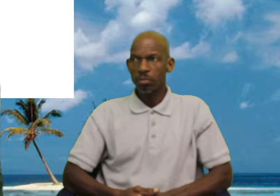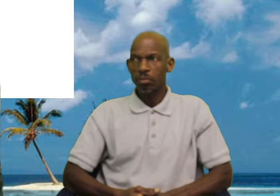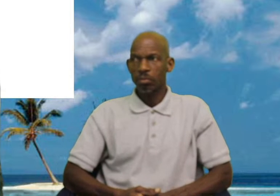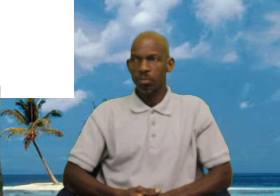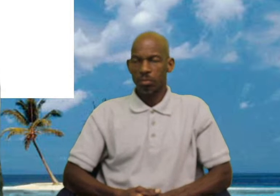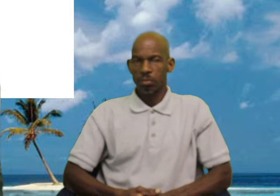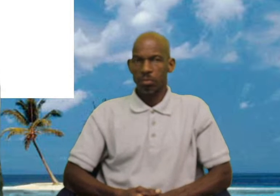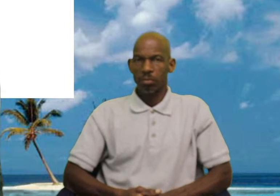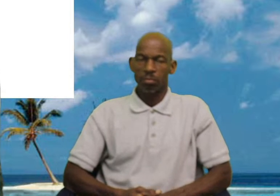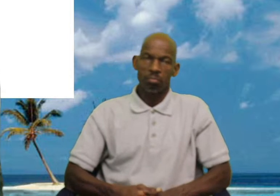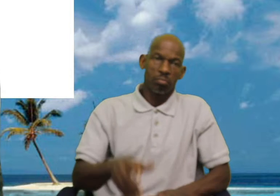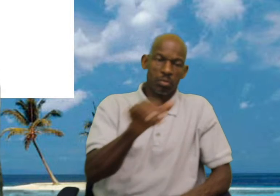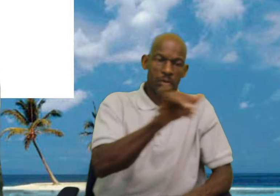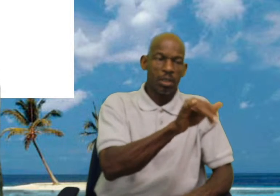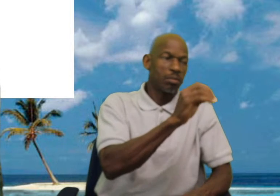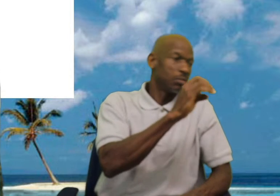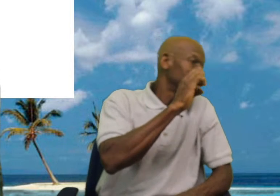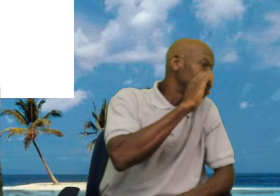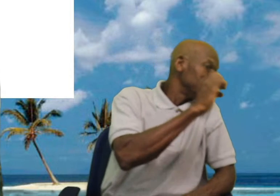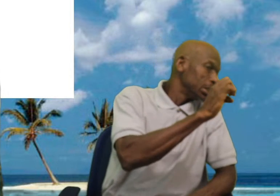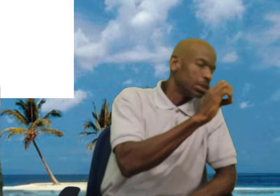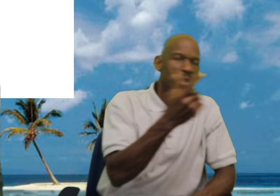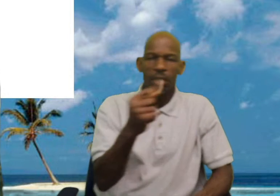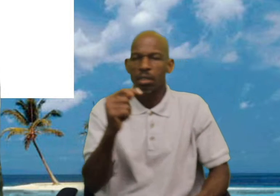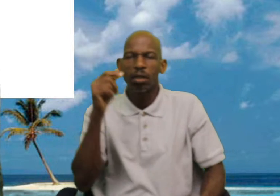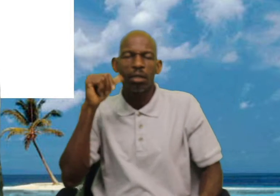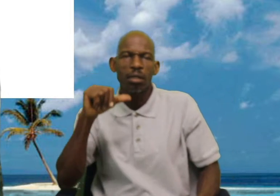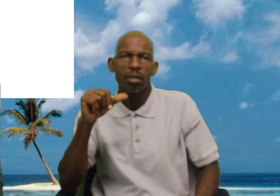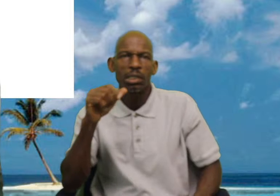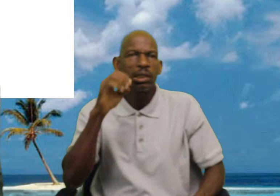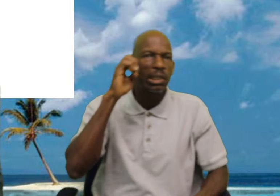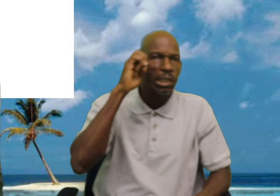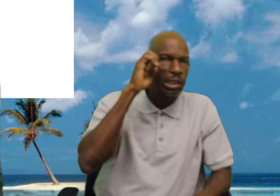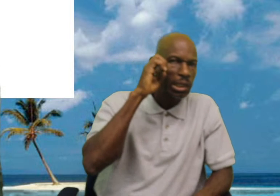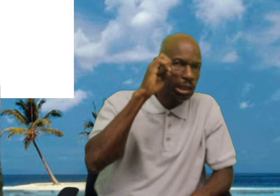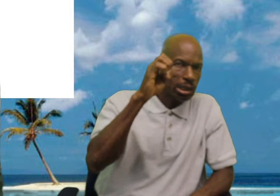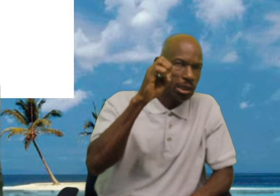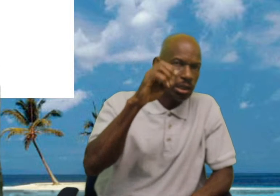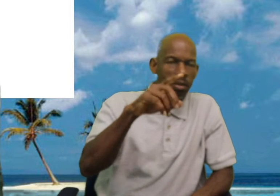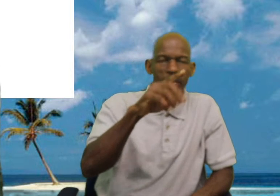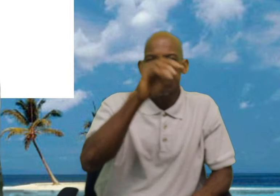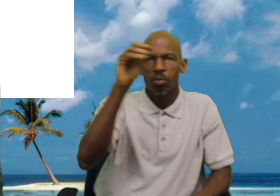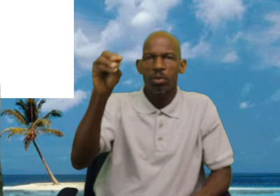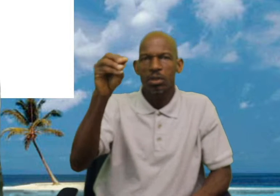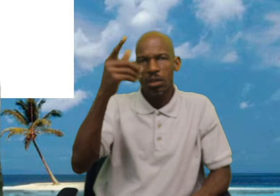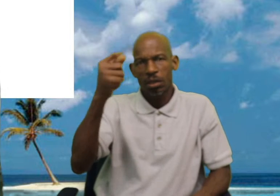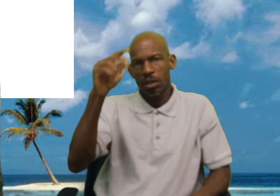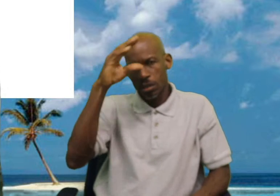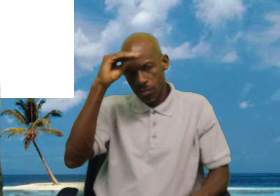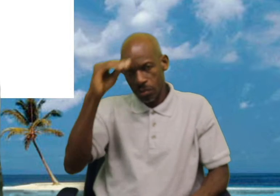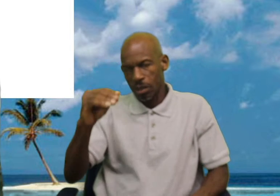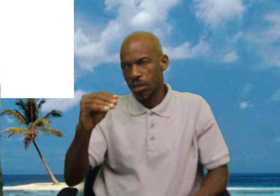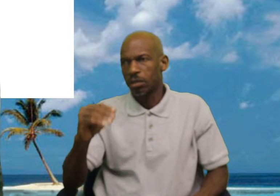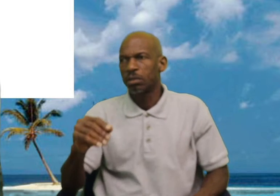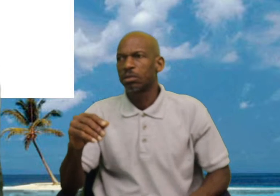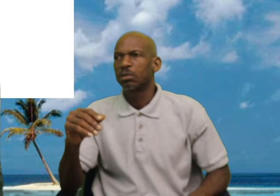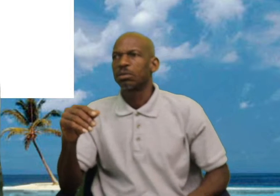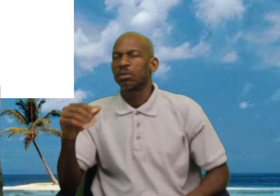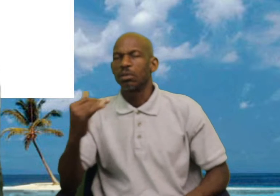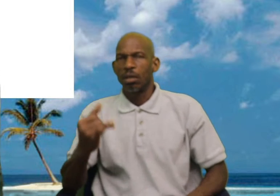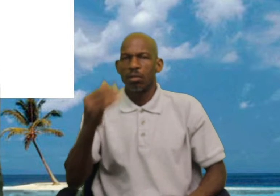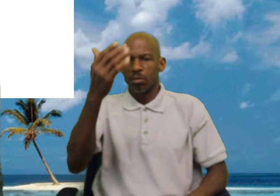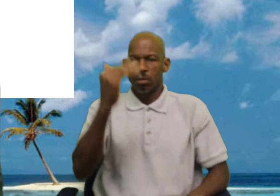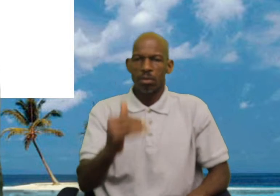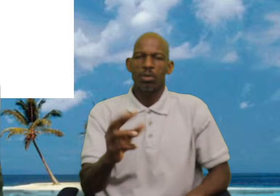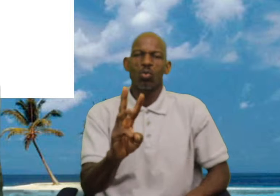girl. He is the man. All right, so we go into